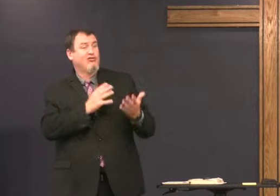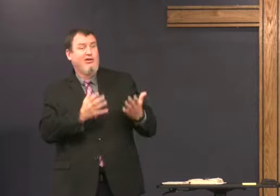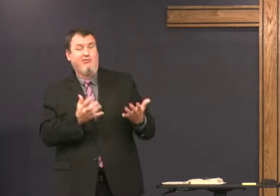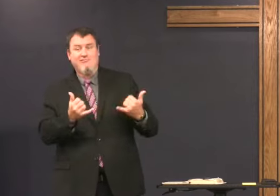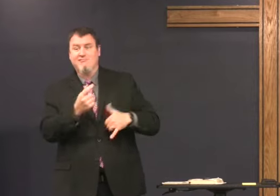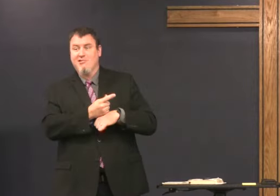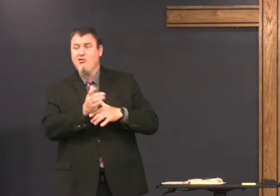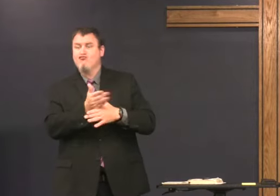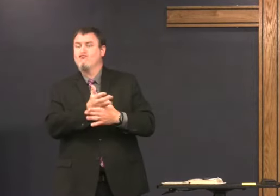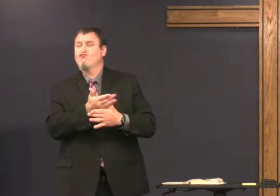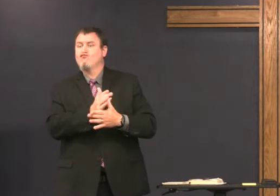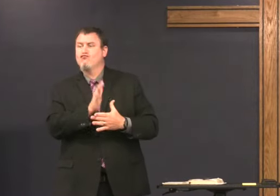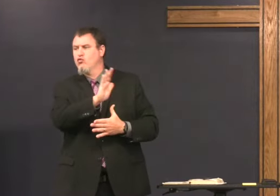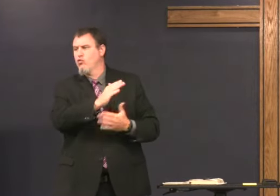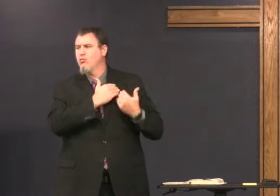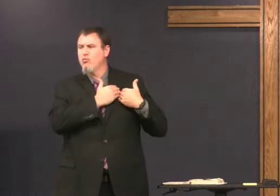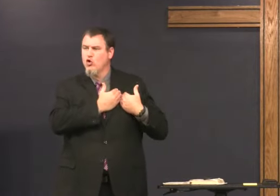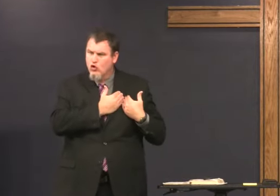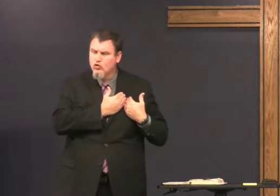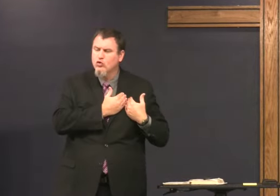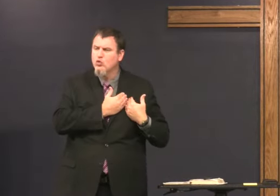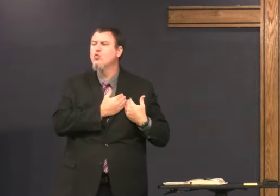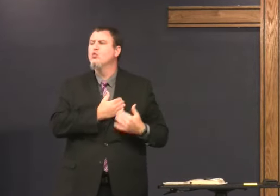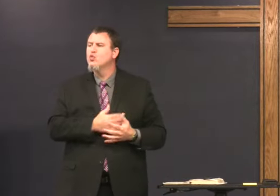We saw a missionary today sharing her